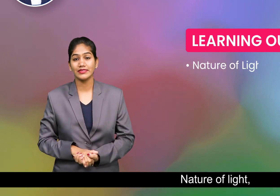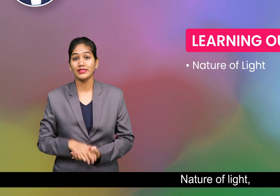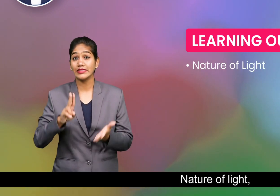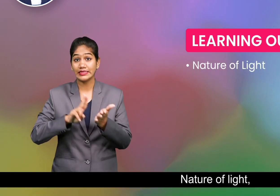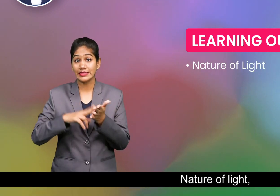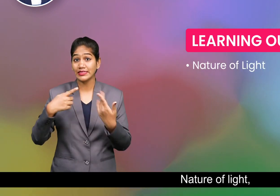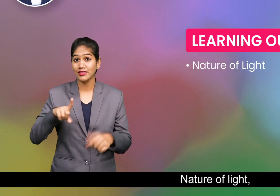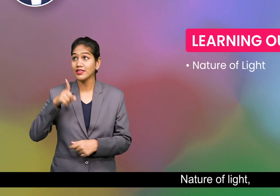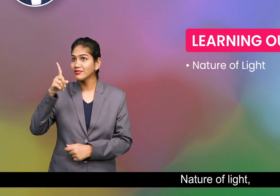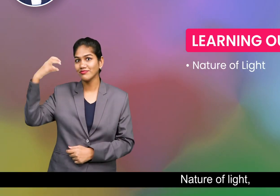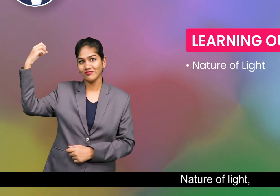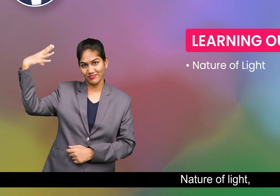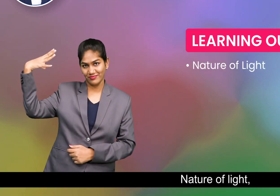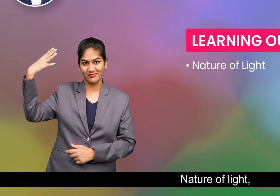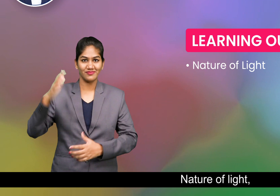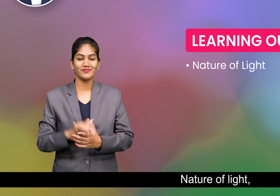nature of light,